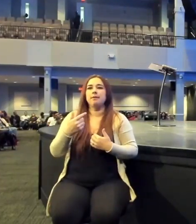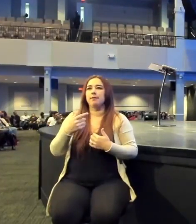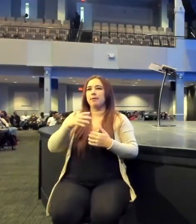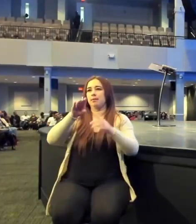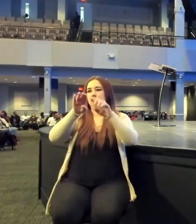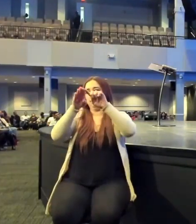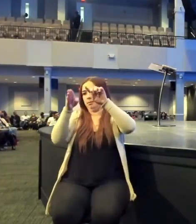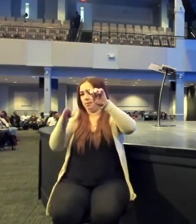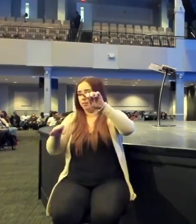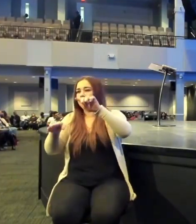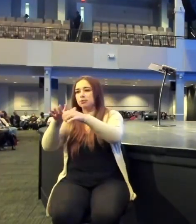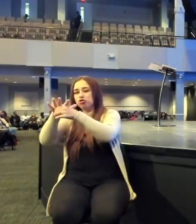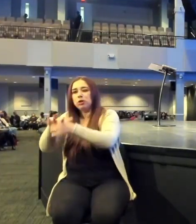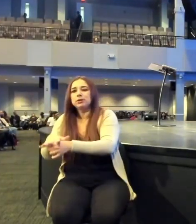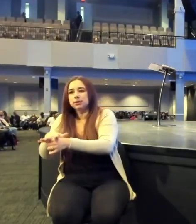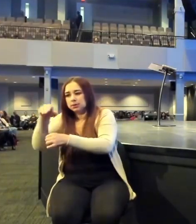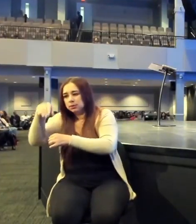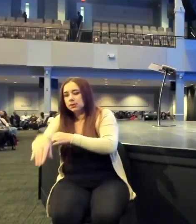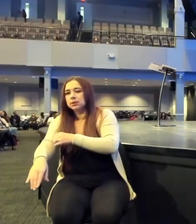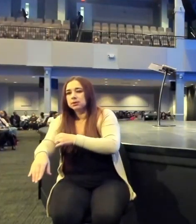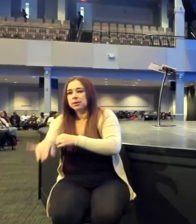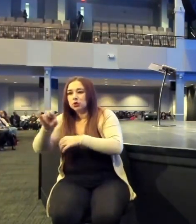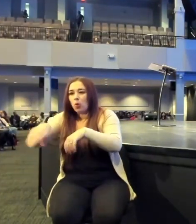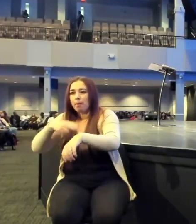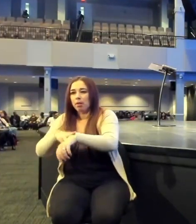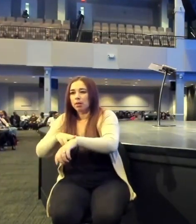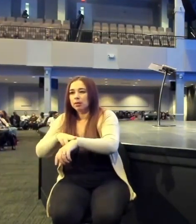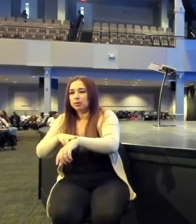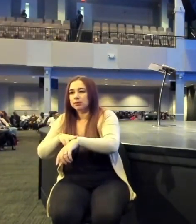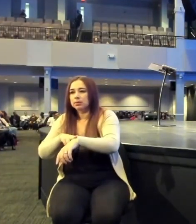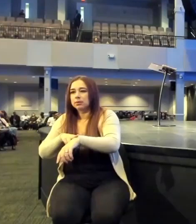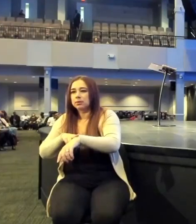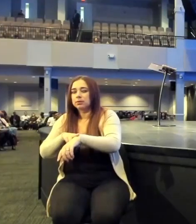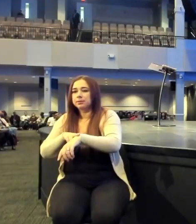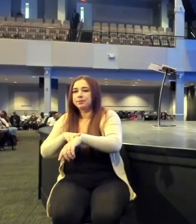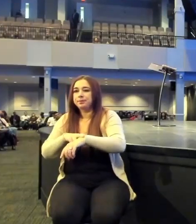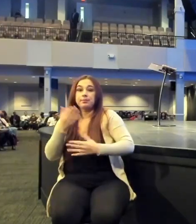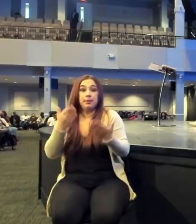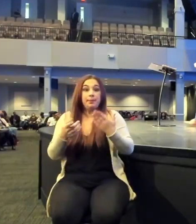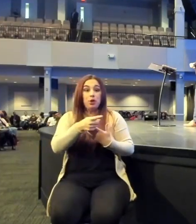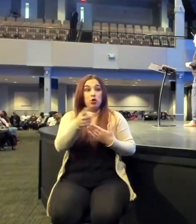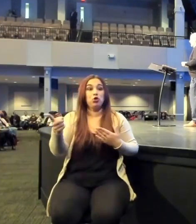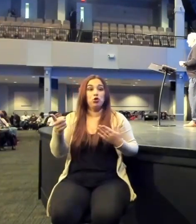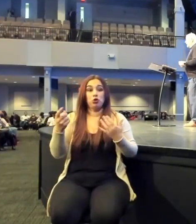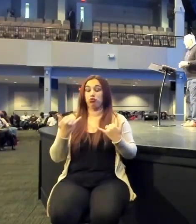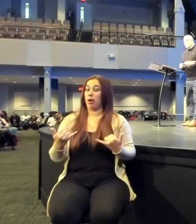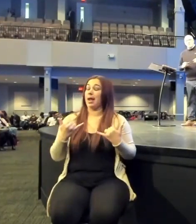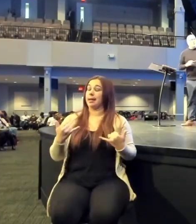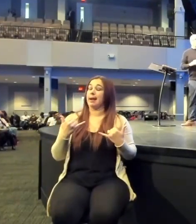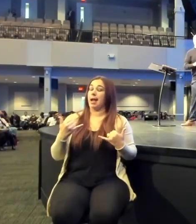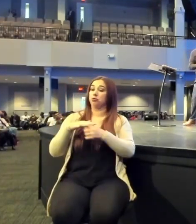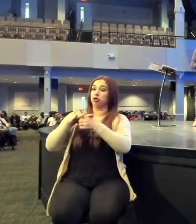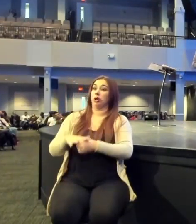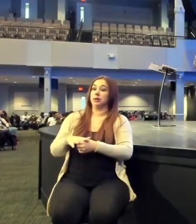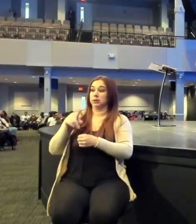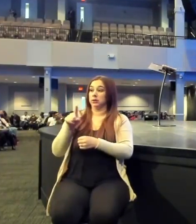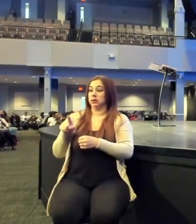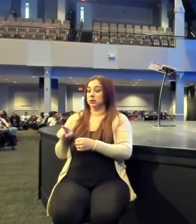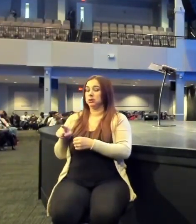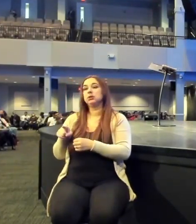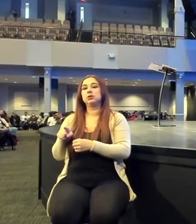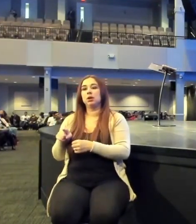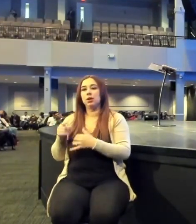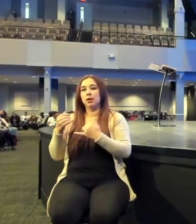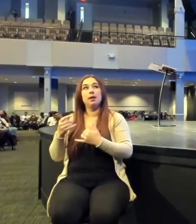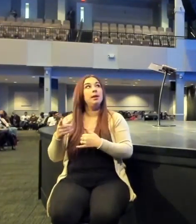this particular place going downhill. That might be you today. And so what this does is this